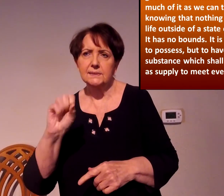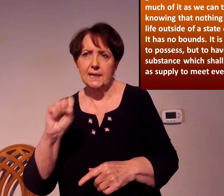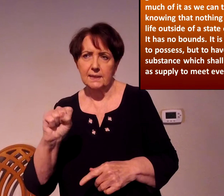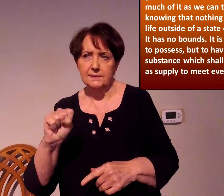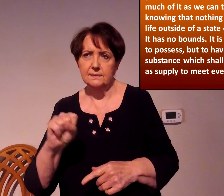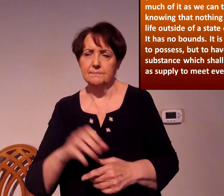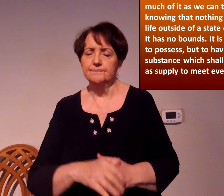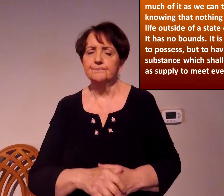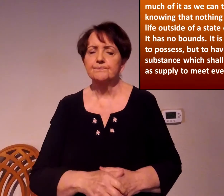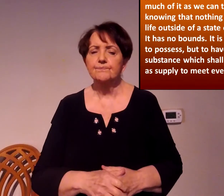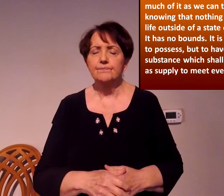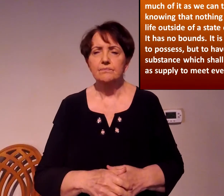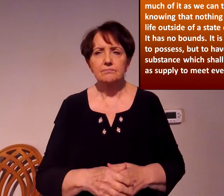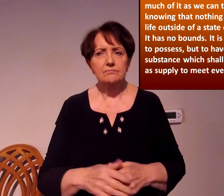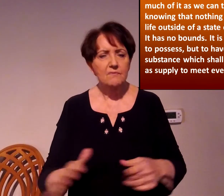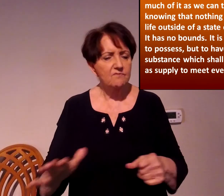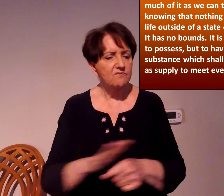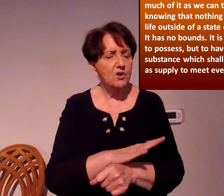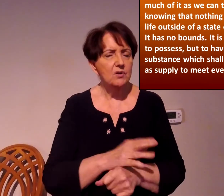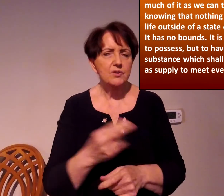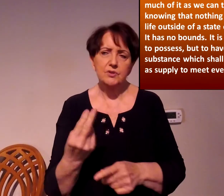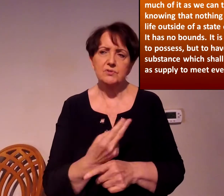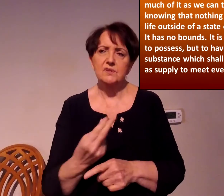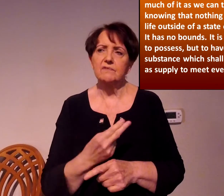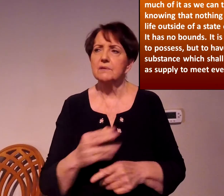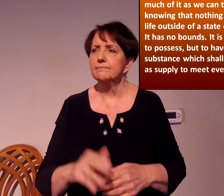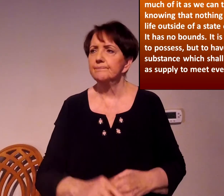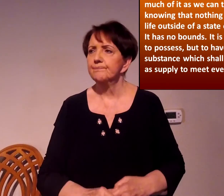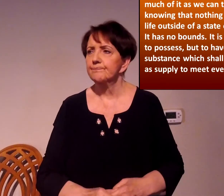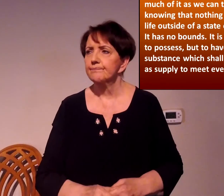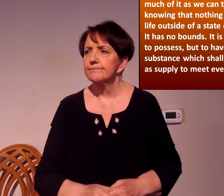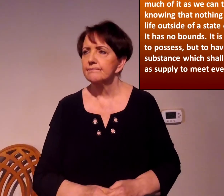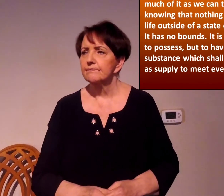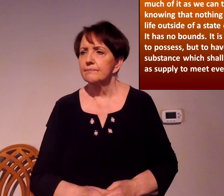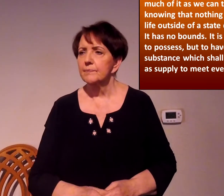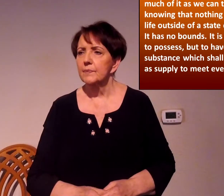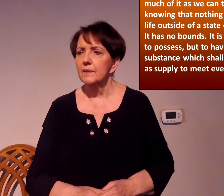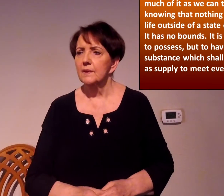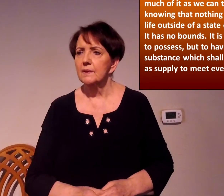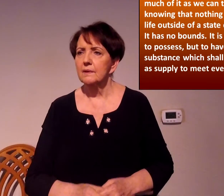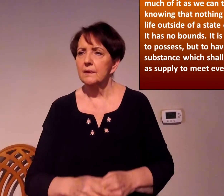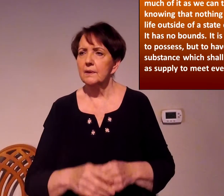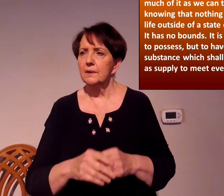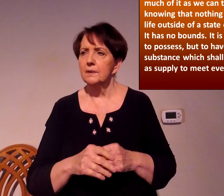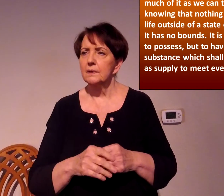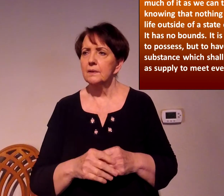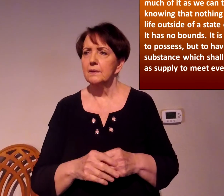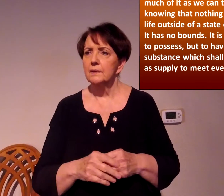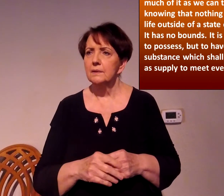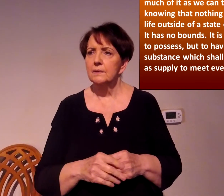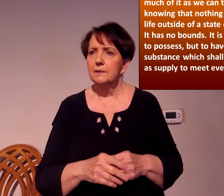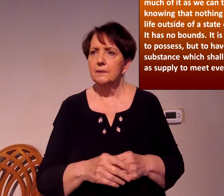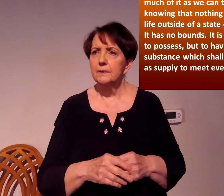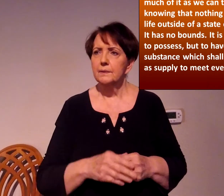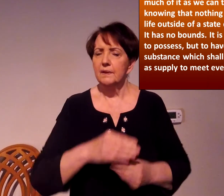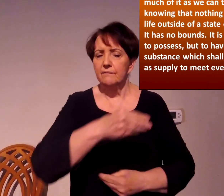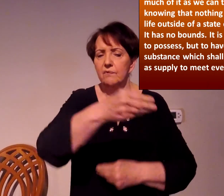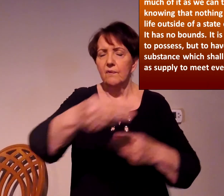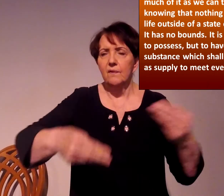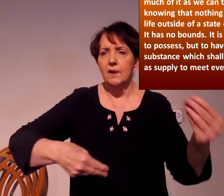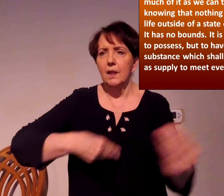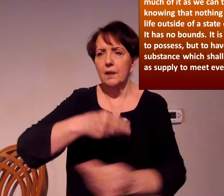We have full access to it, which shall flow continuously as supplied to